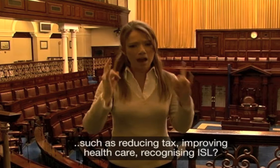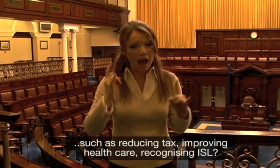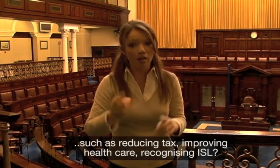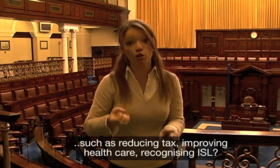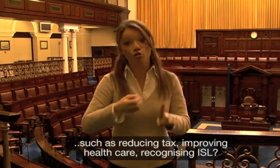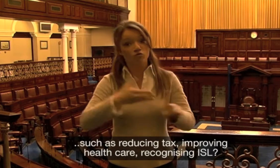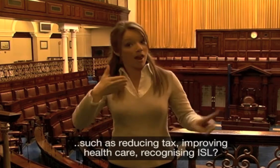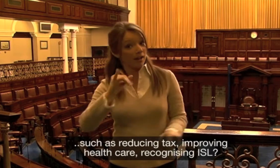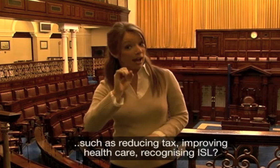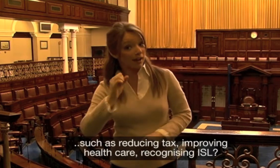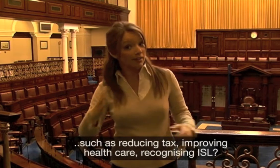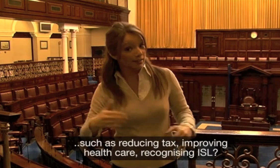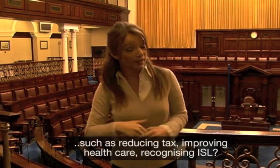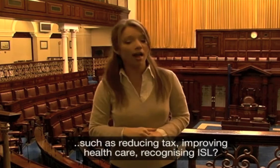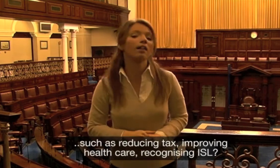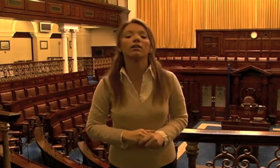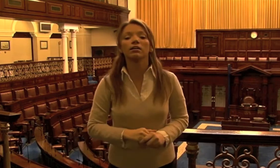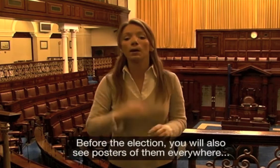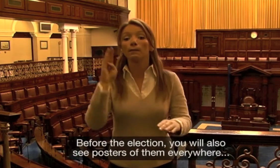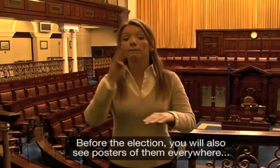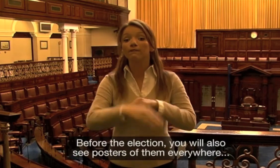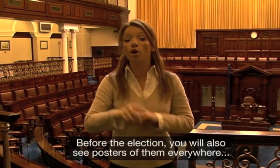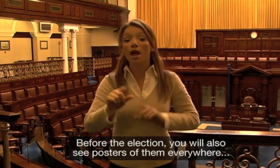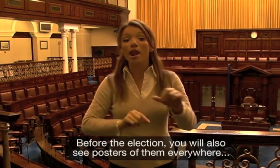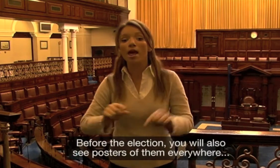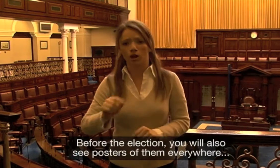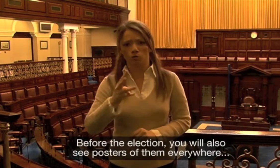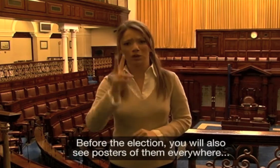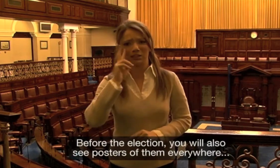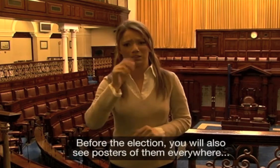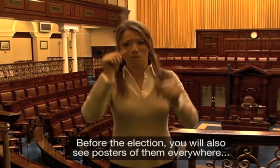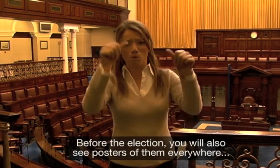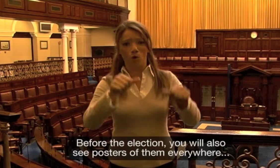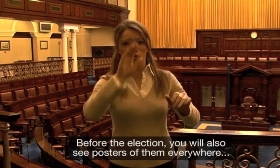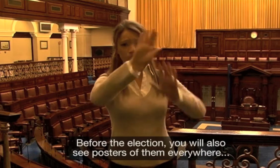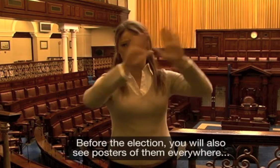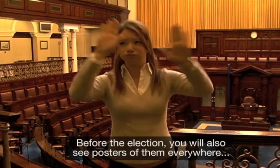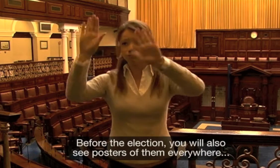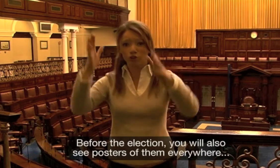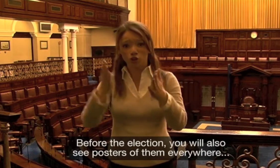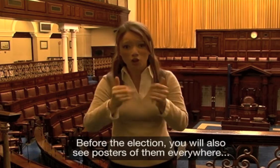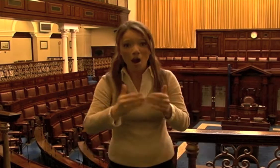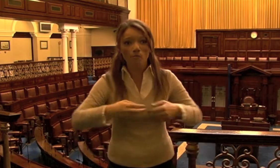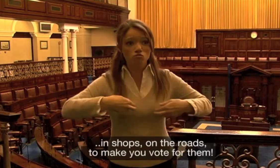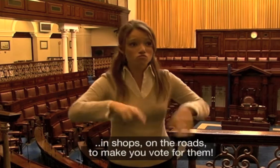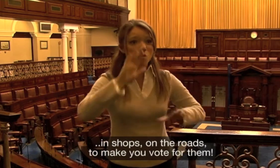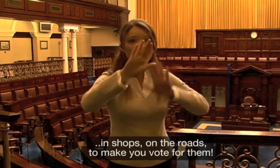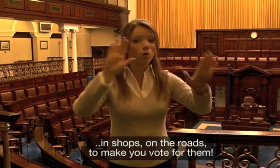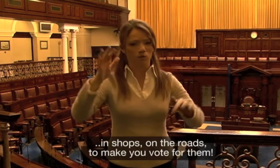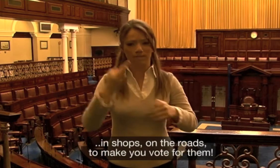healthcare, recognising ISL. Before the election, you will also see posters of them everywhere in shops, on the roads, to make you